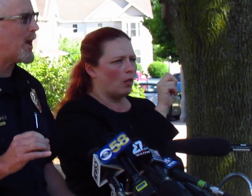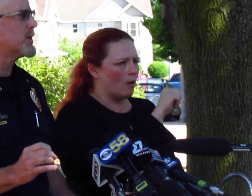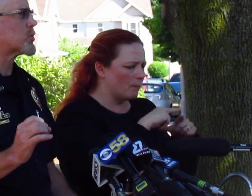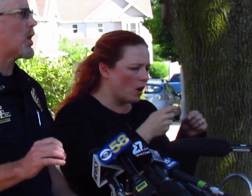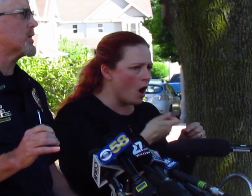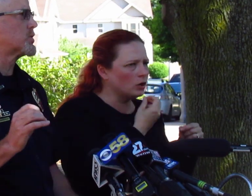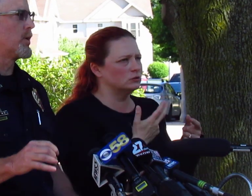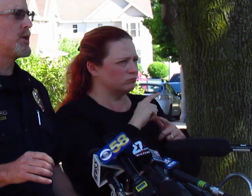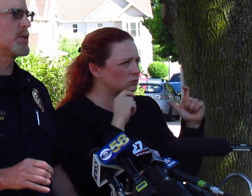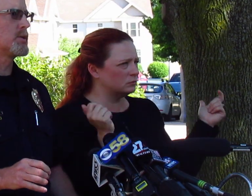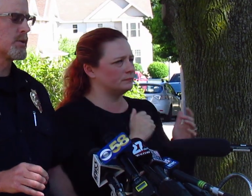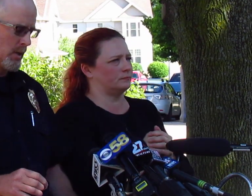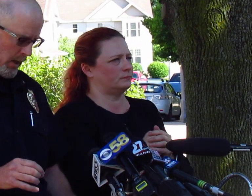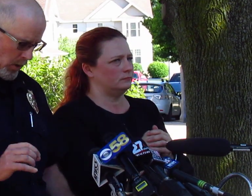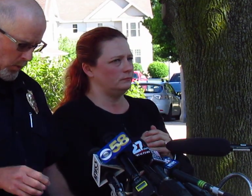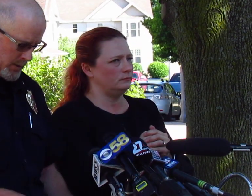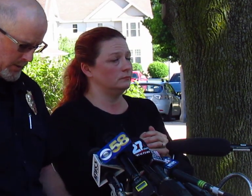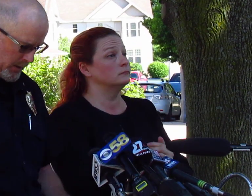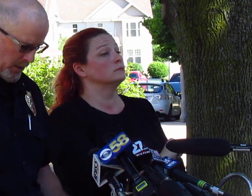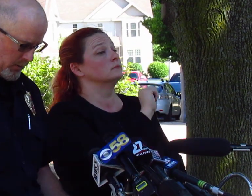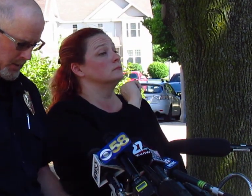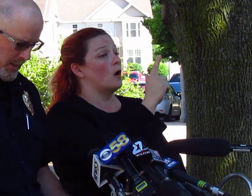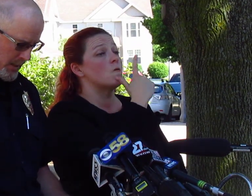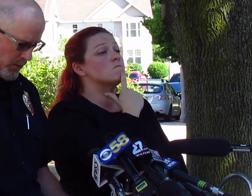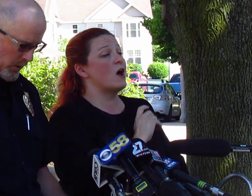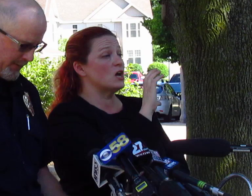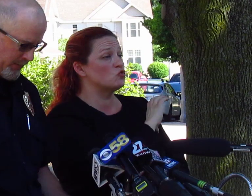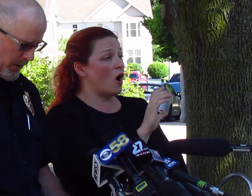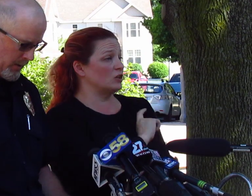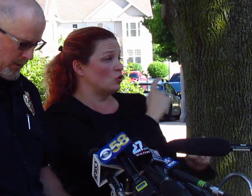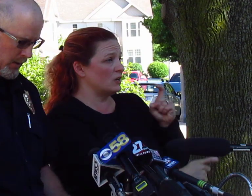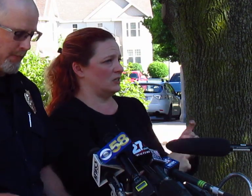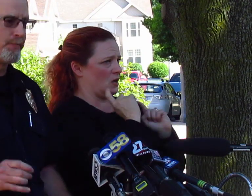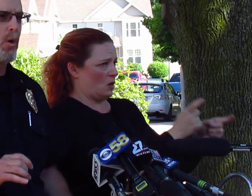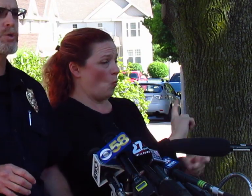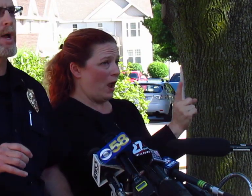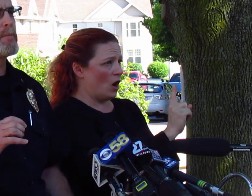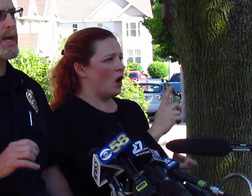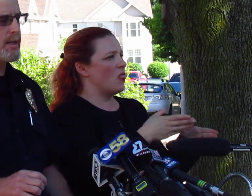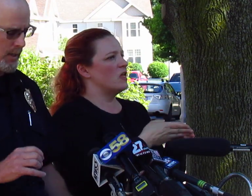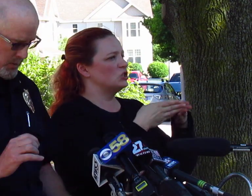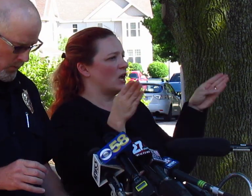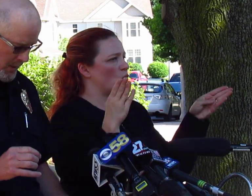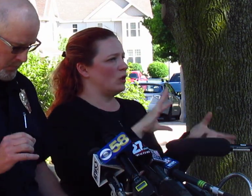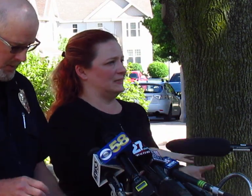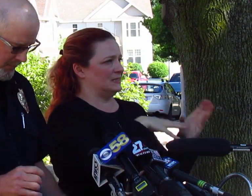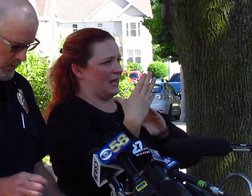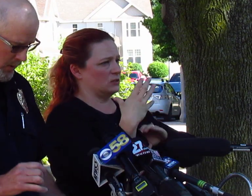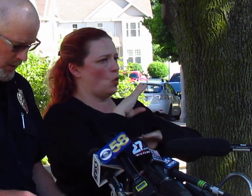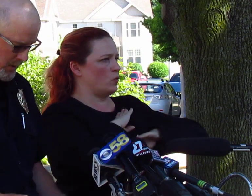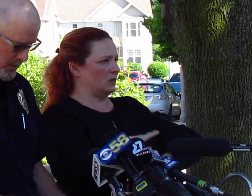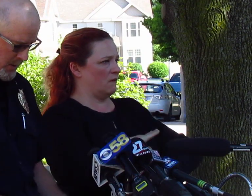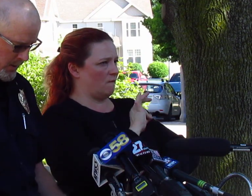All Red Cross donations are going to the General Disaster Relief Fund. If folks want to make and donate